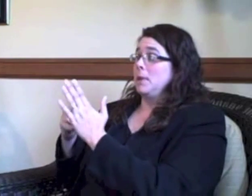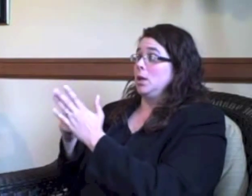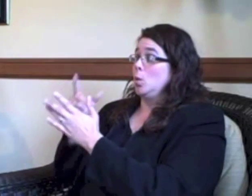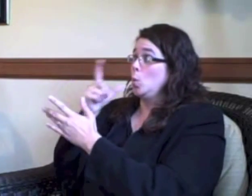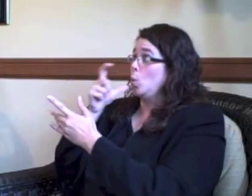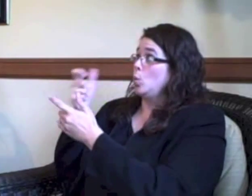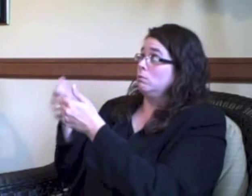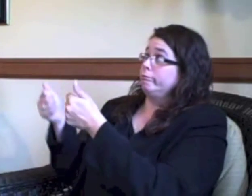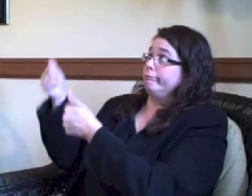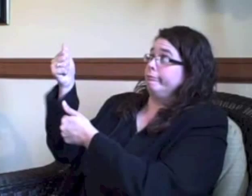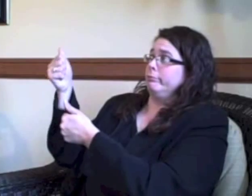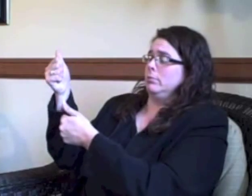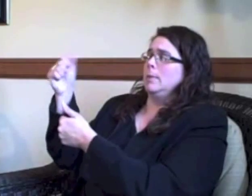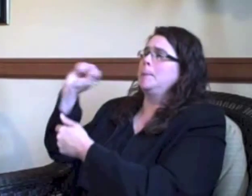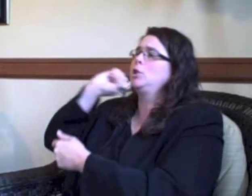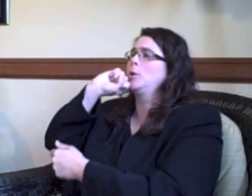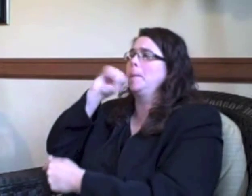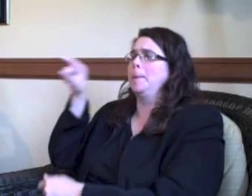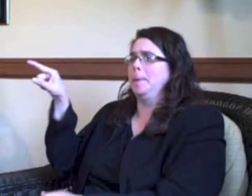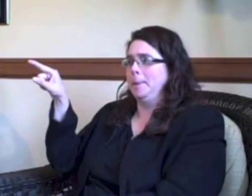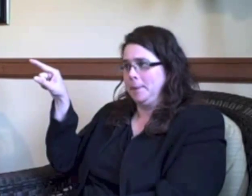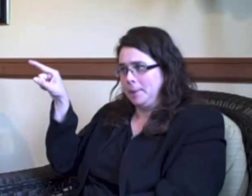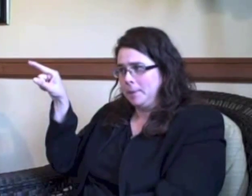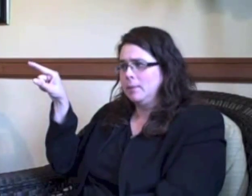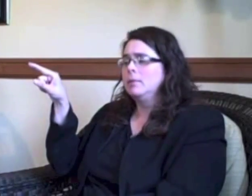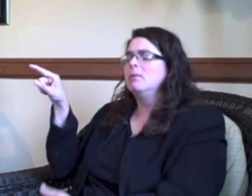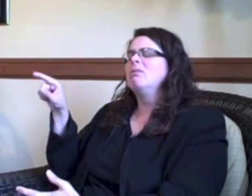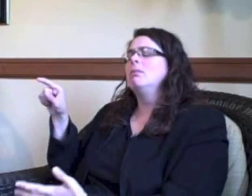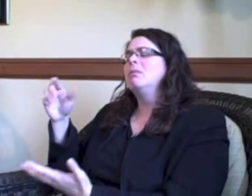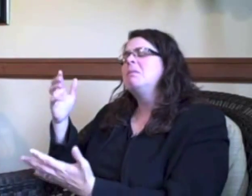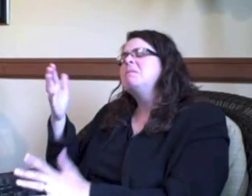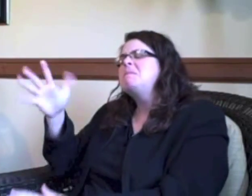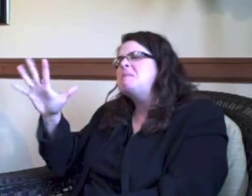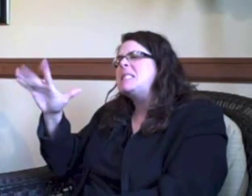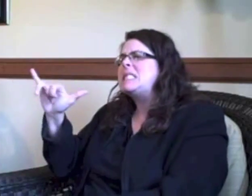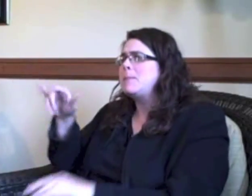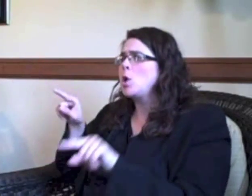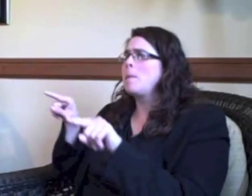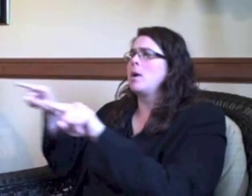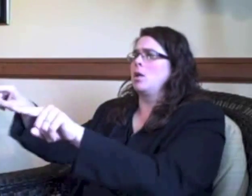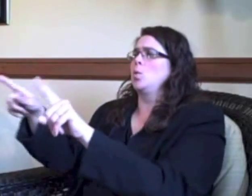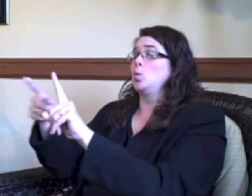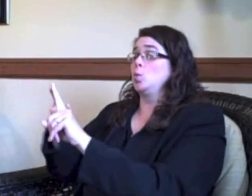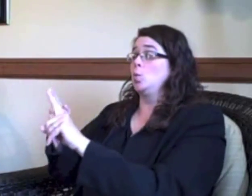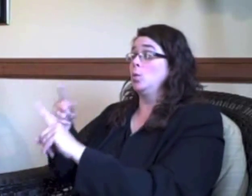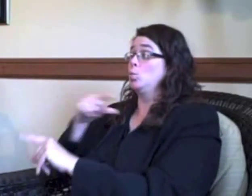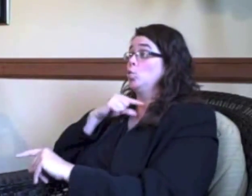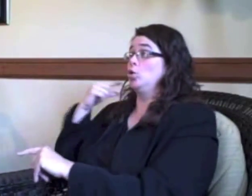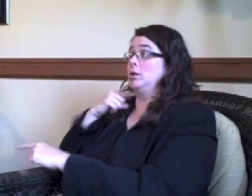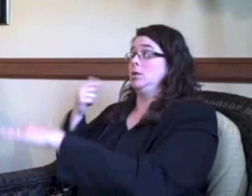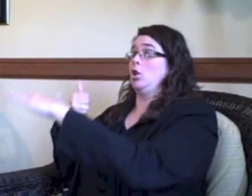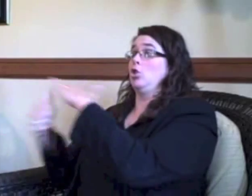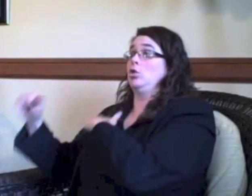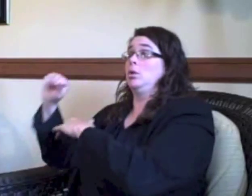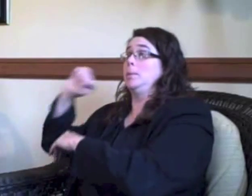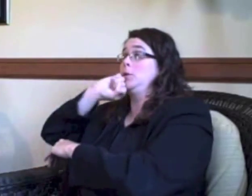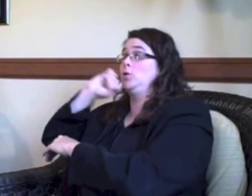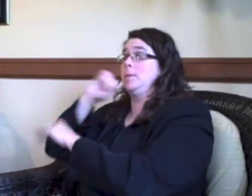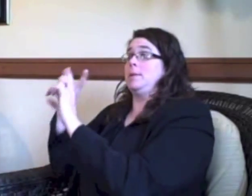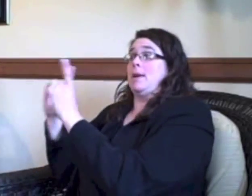So, what that means is the bishop is in charge of the consecrated virgin. Just like